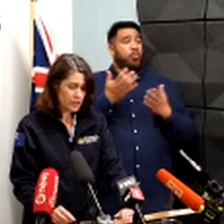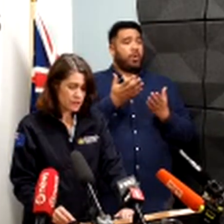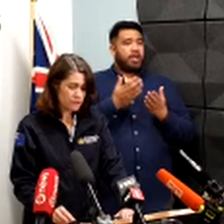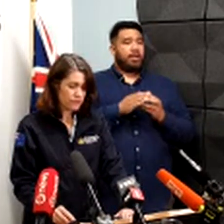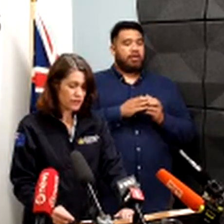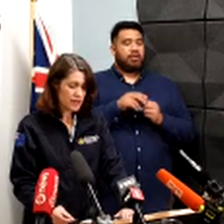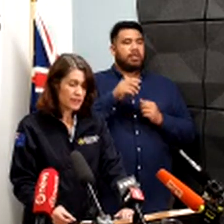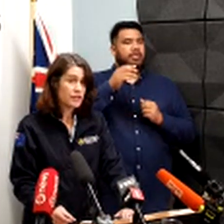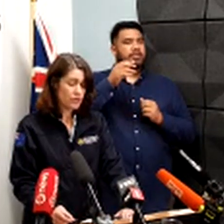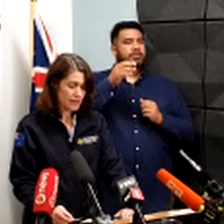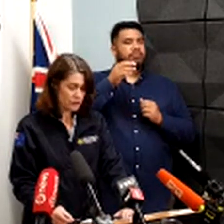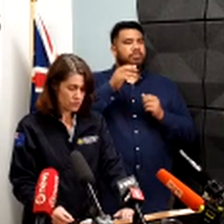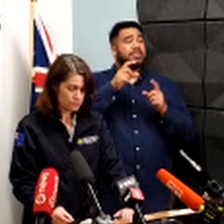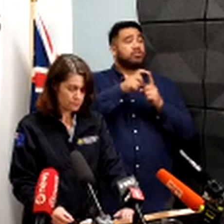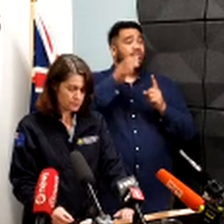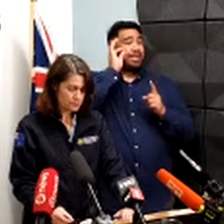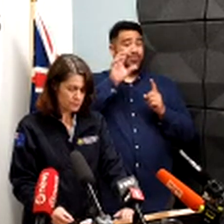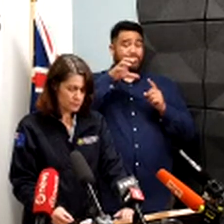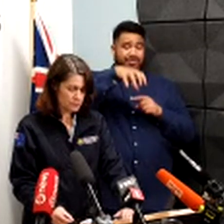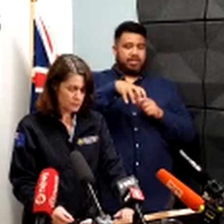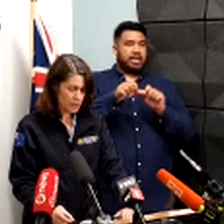Street adjacent to the Whakatane District Council.